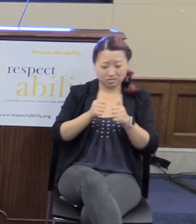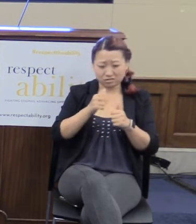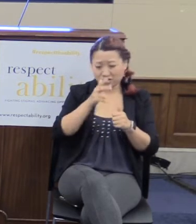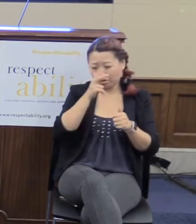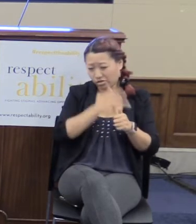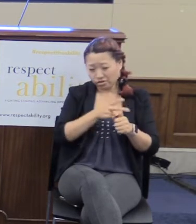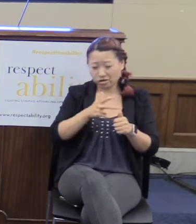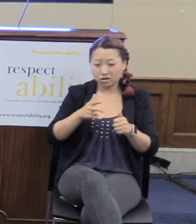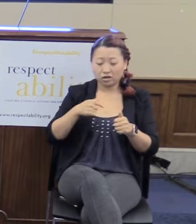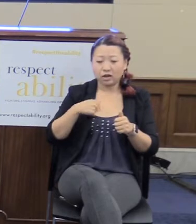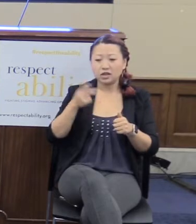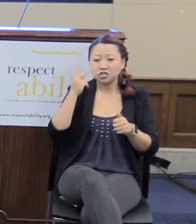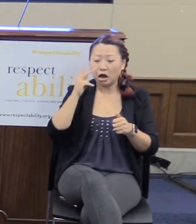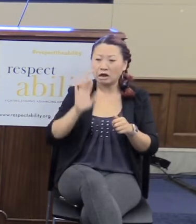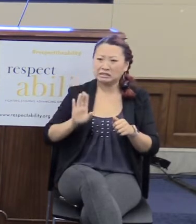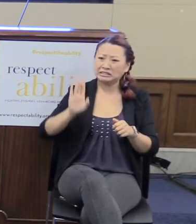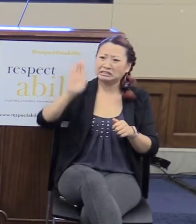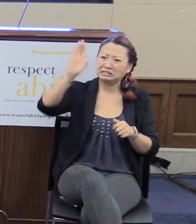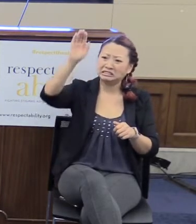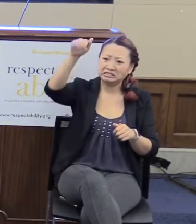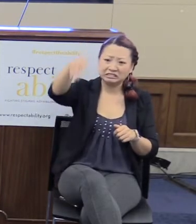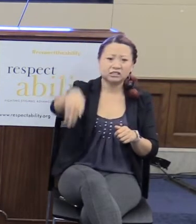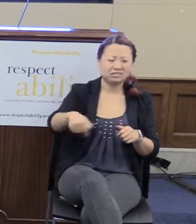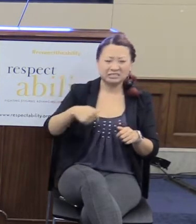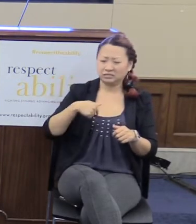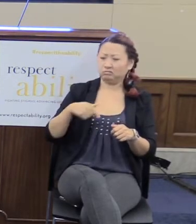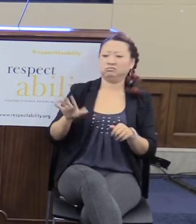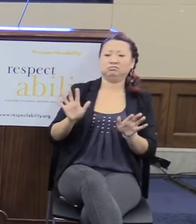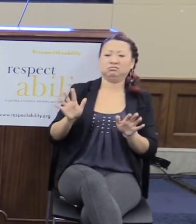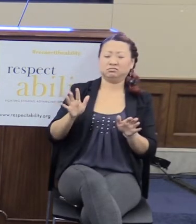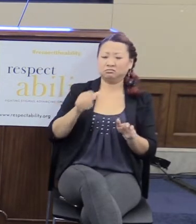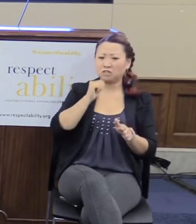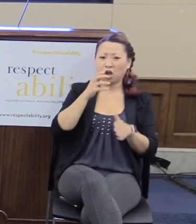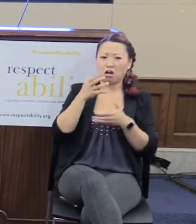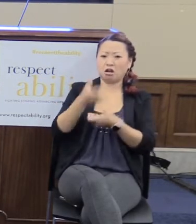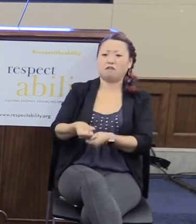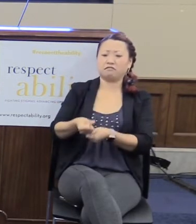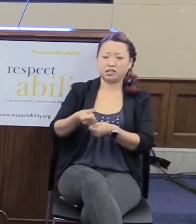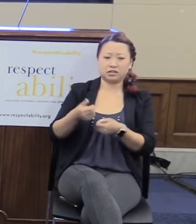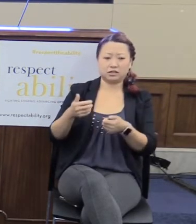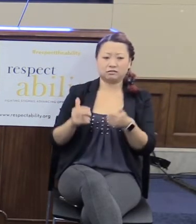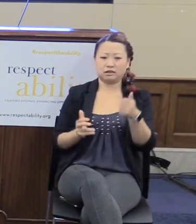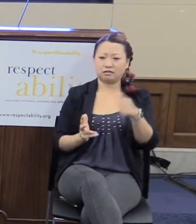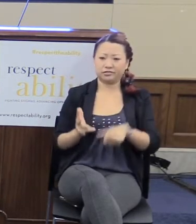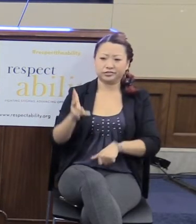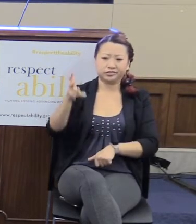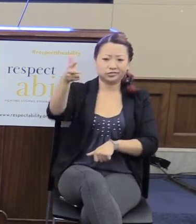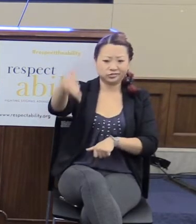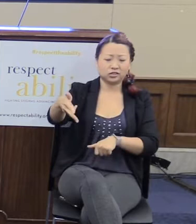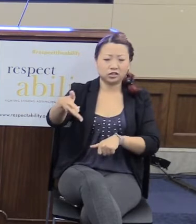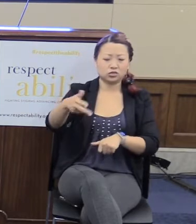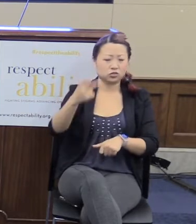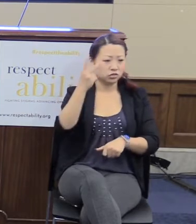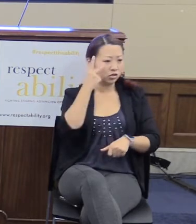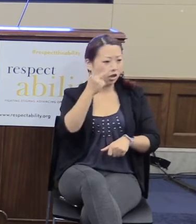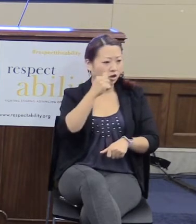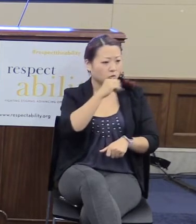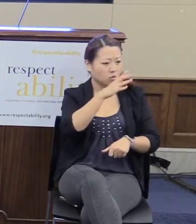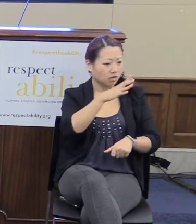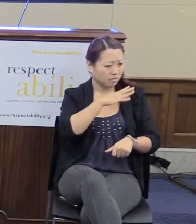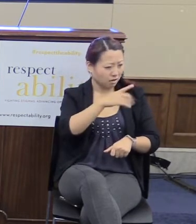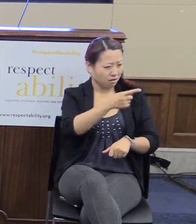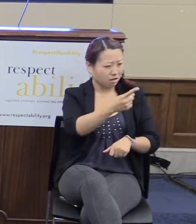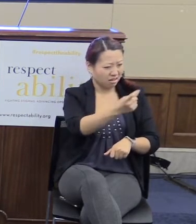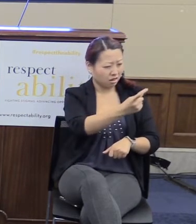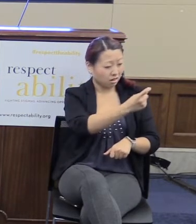and I asked them, "Hey, Mom, do you guys mind give me